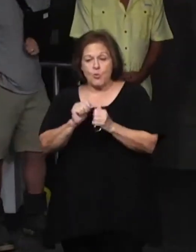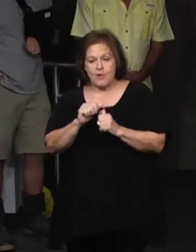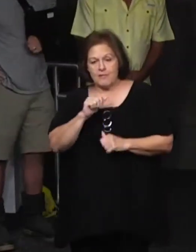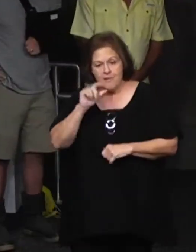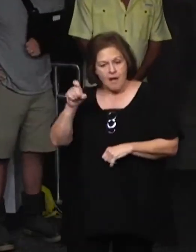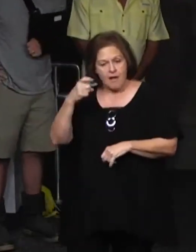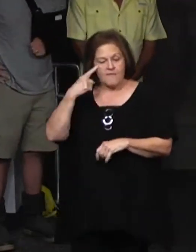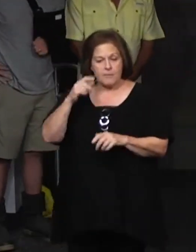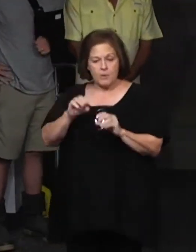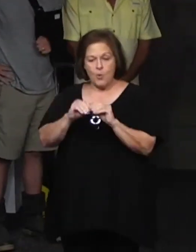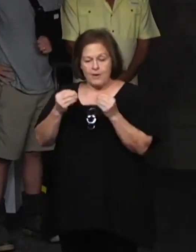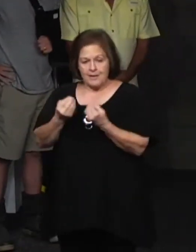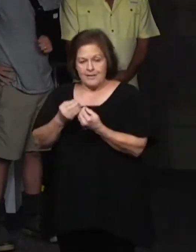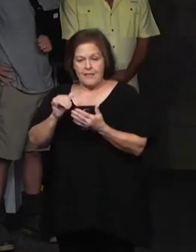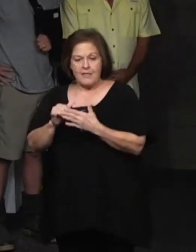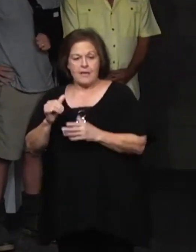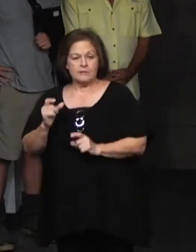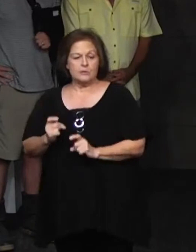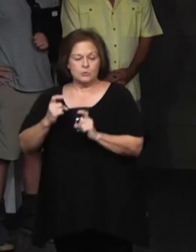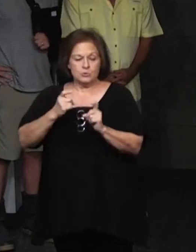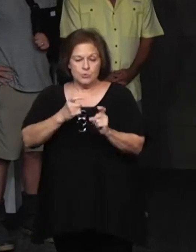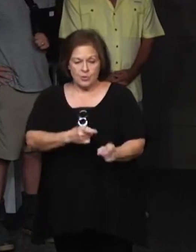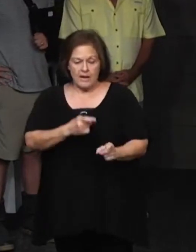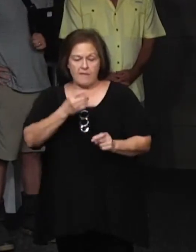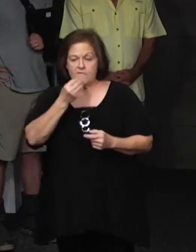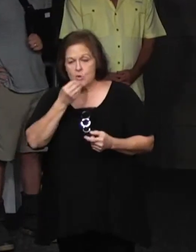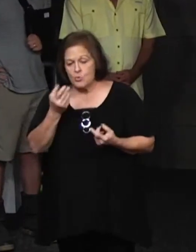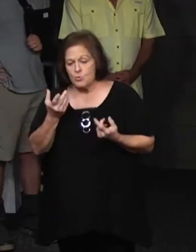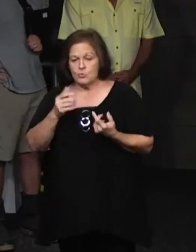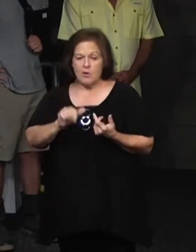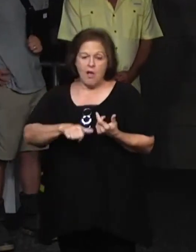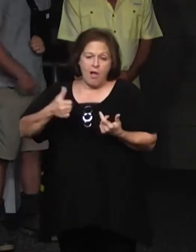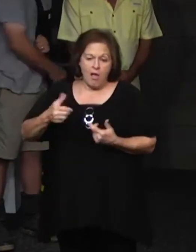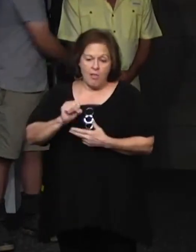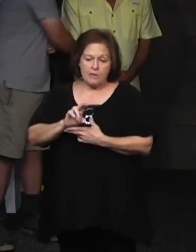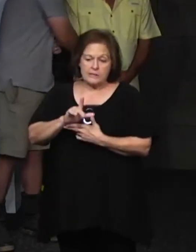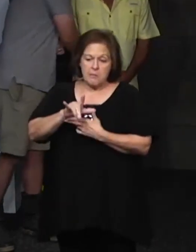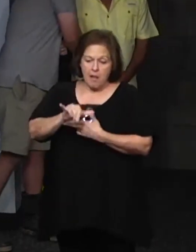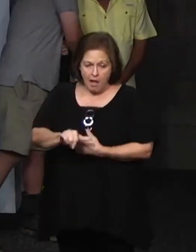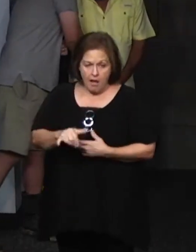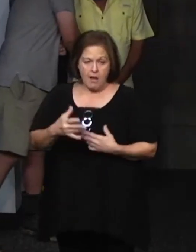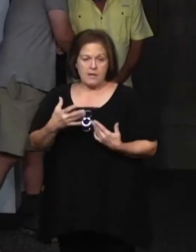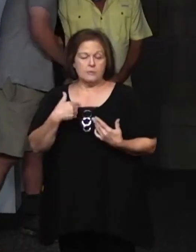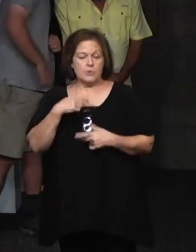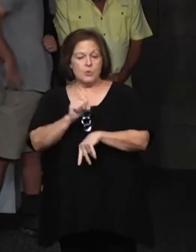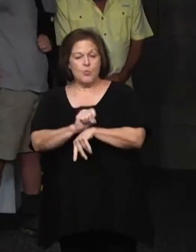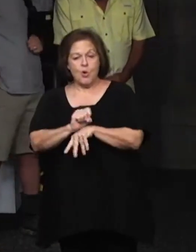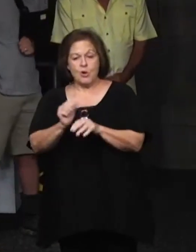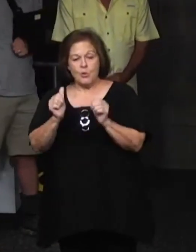non-governmental organizations that are donating food and other supplies to us. We're also working with